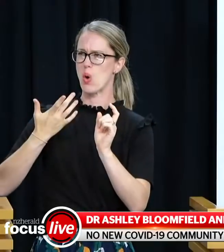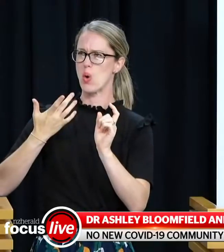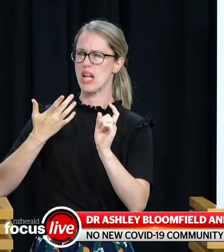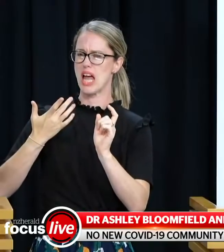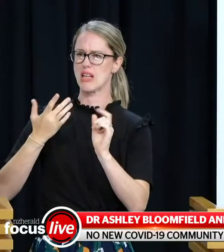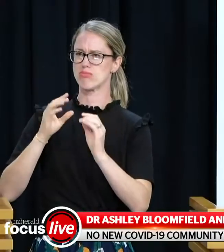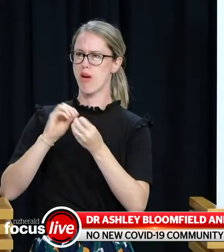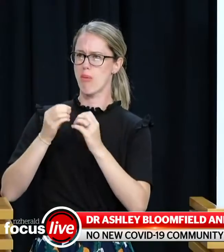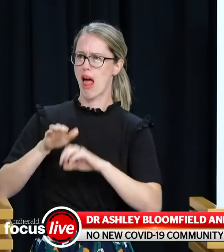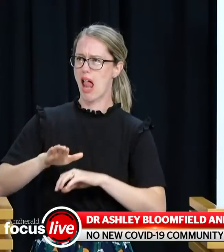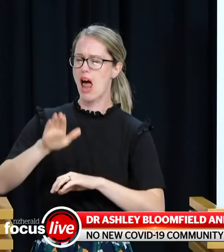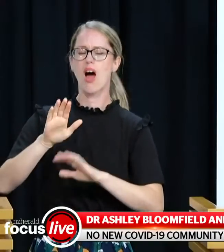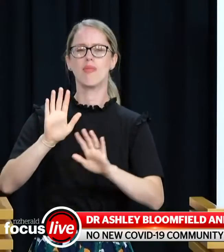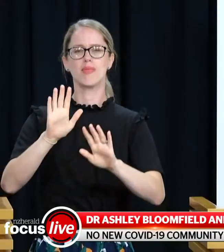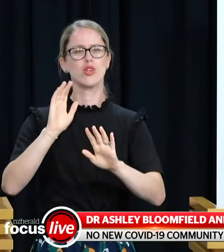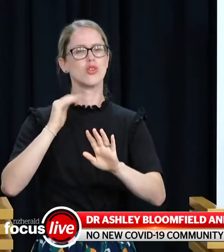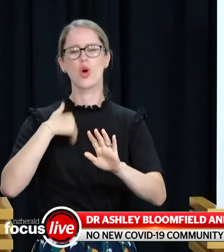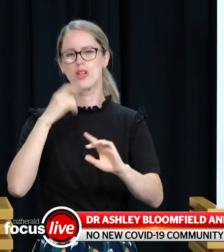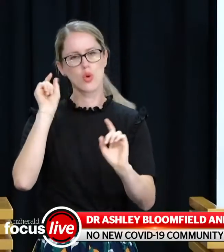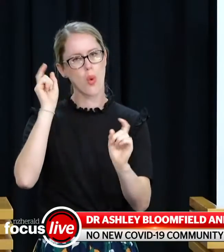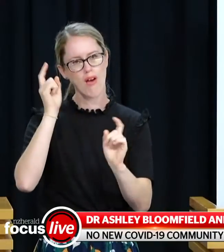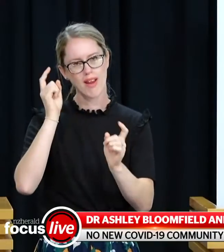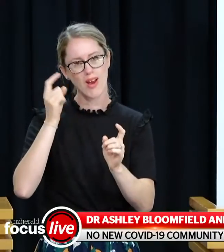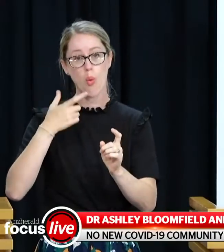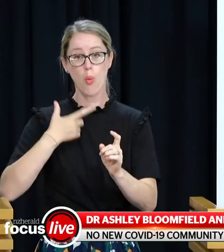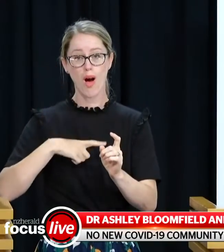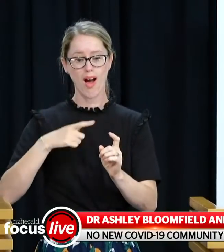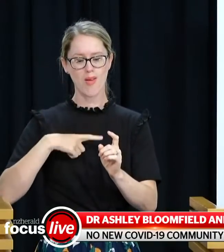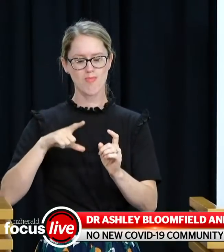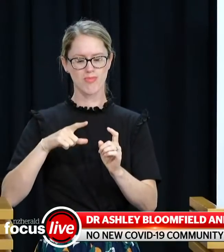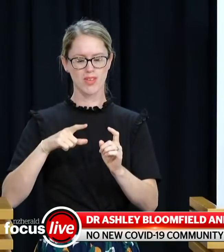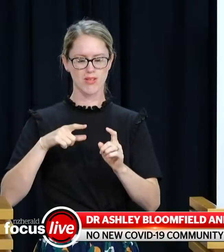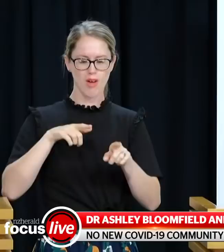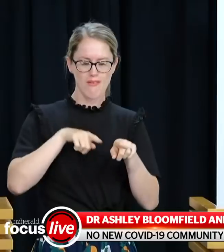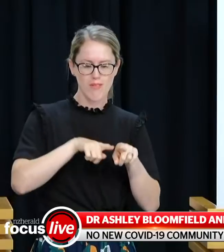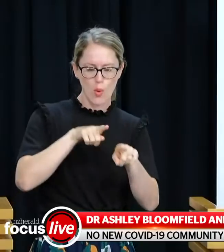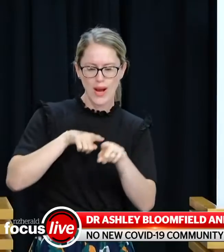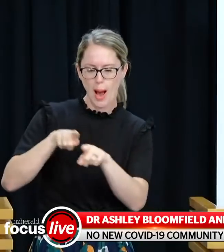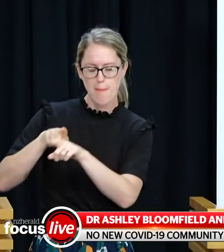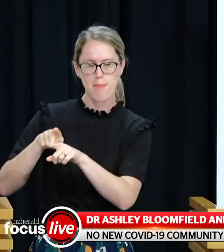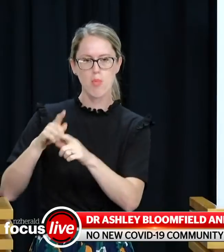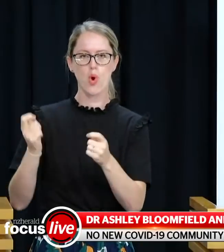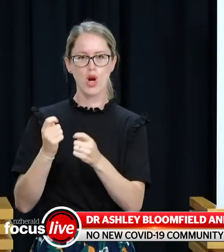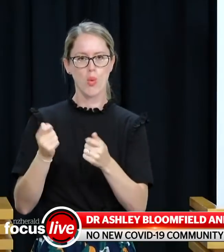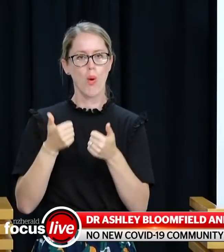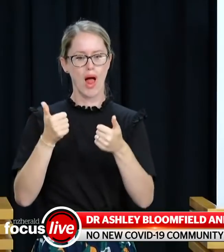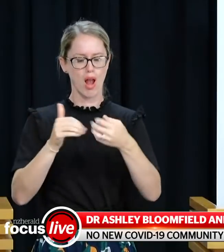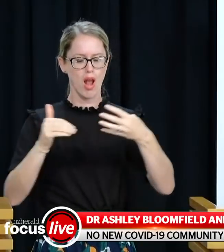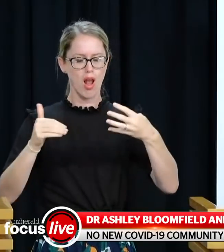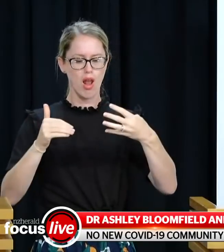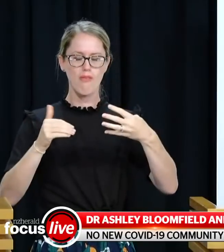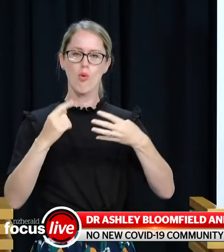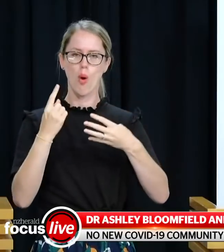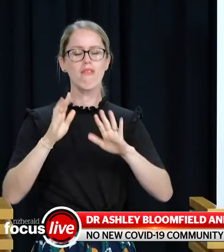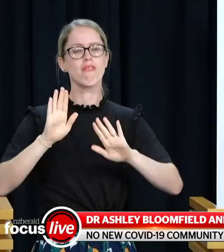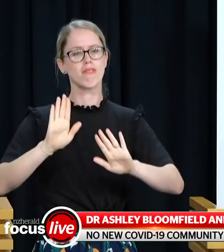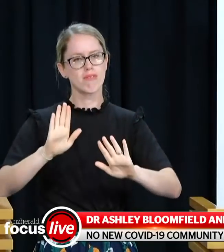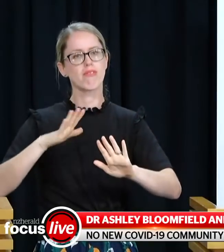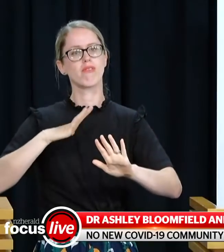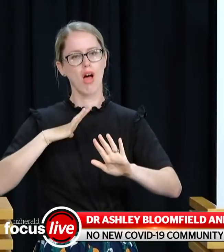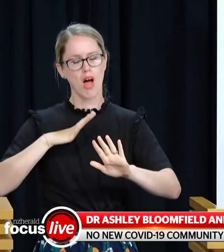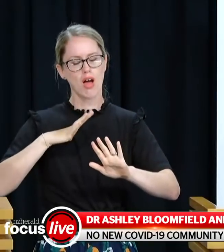it does not need to be alarming. I'm confident the system is working as it should under Alert Level 1, and there is indeed a lot of work